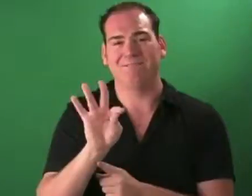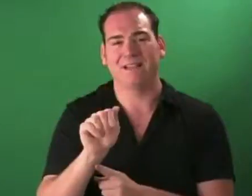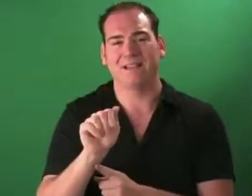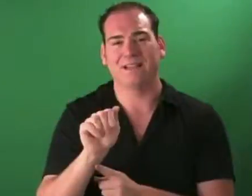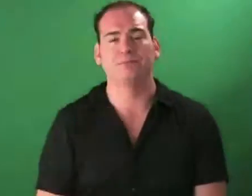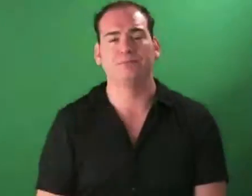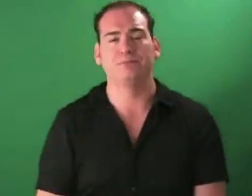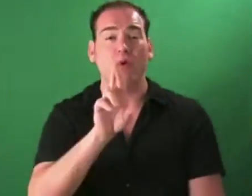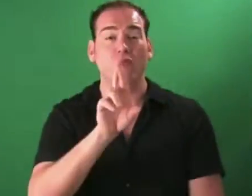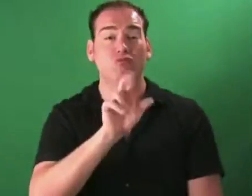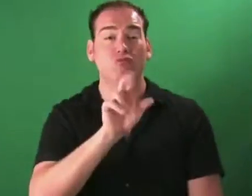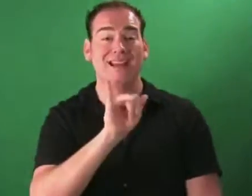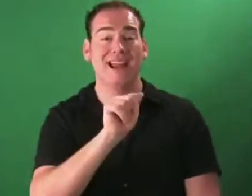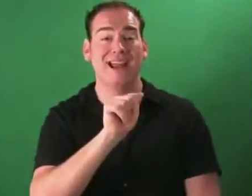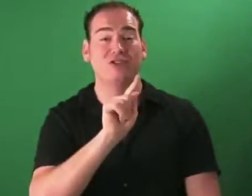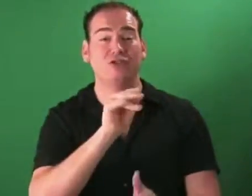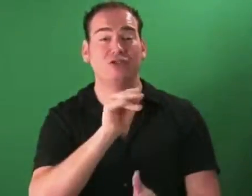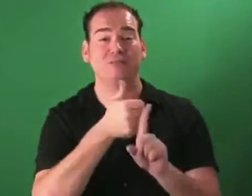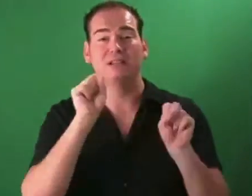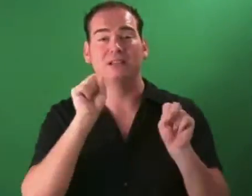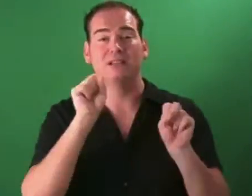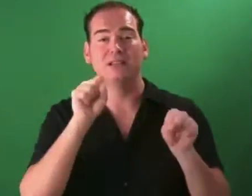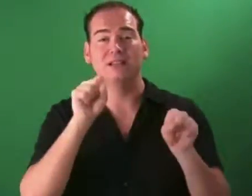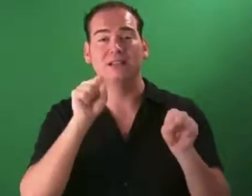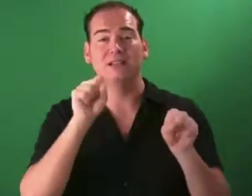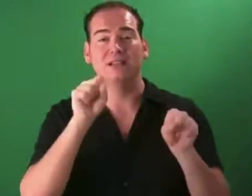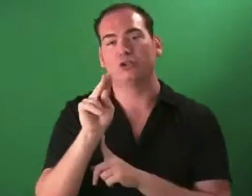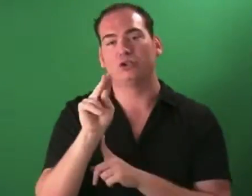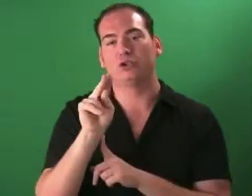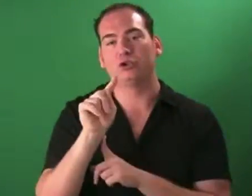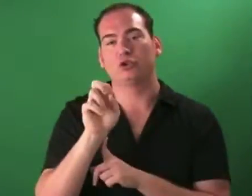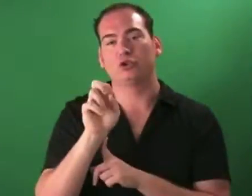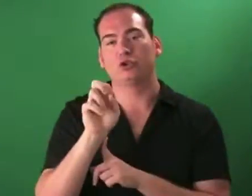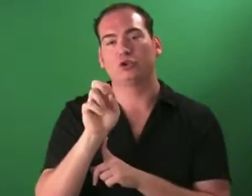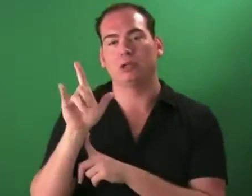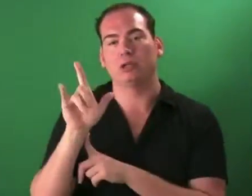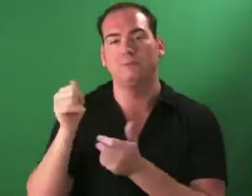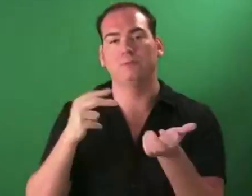that can cause UTIs. It can cause infections as well.